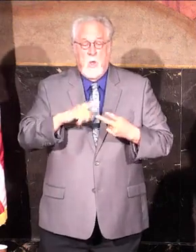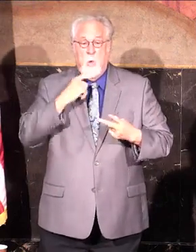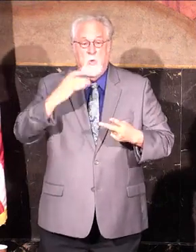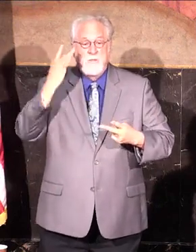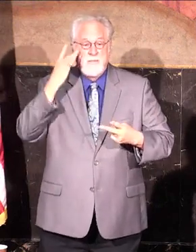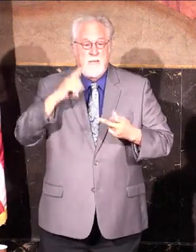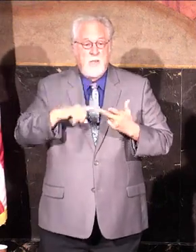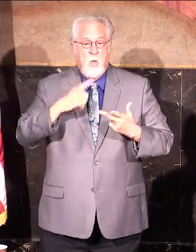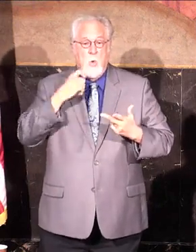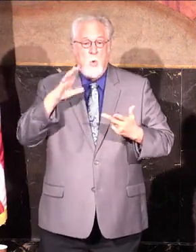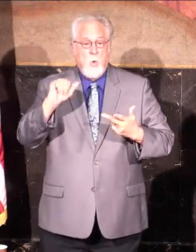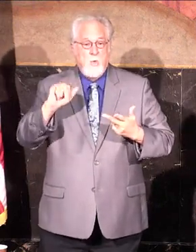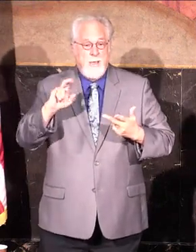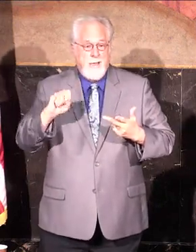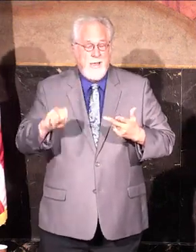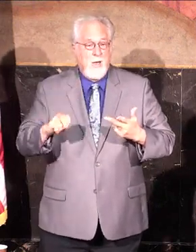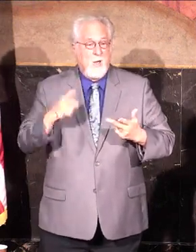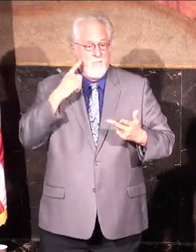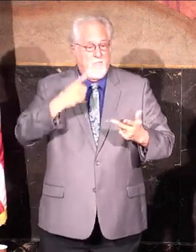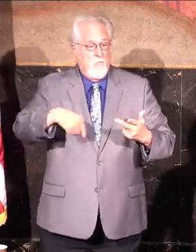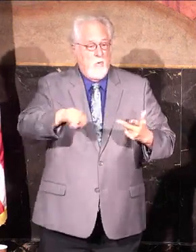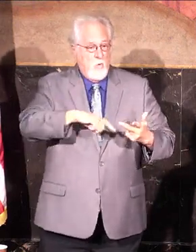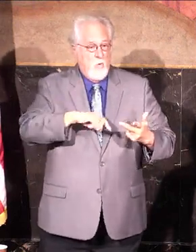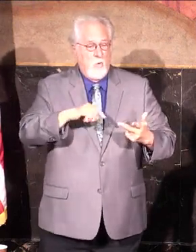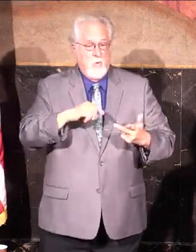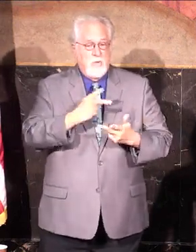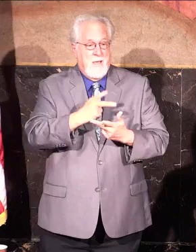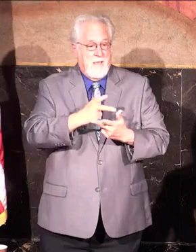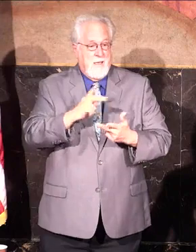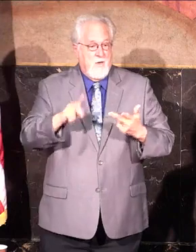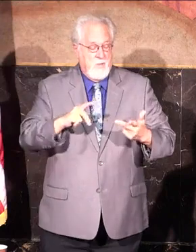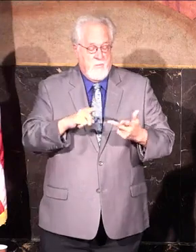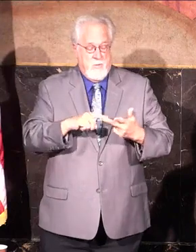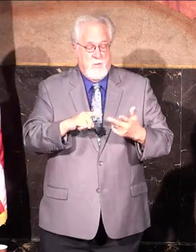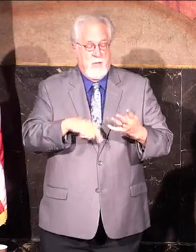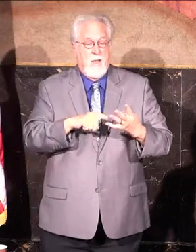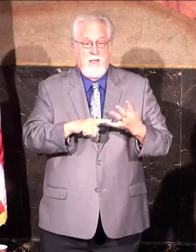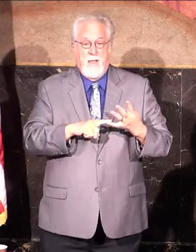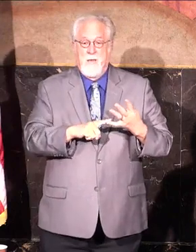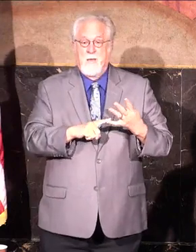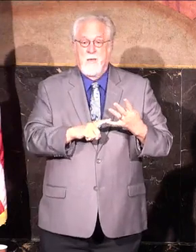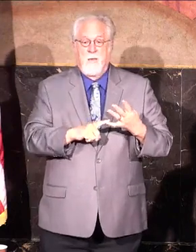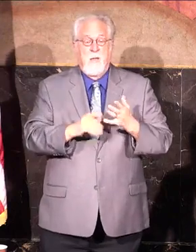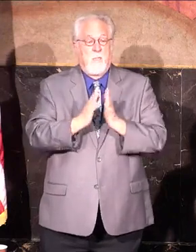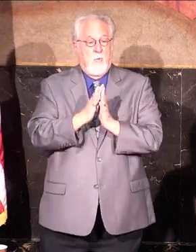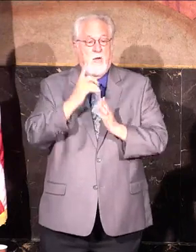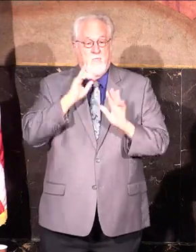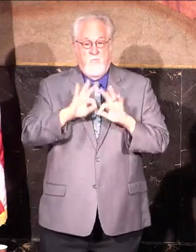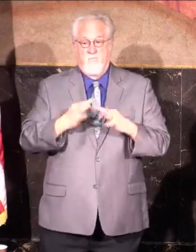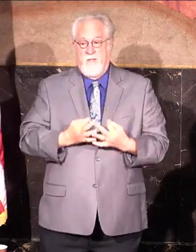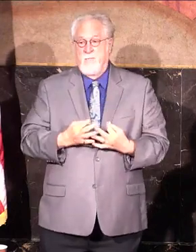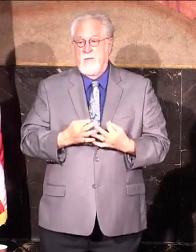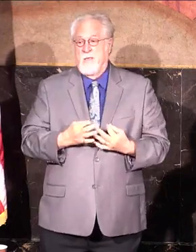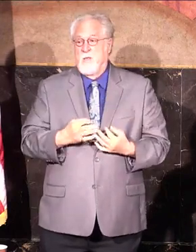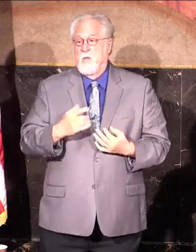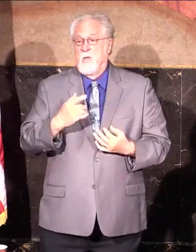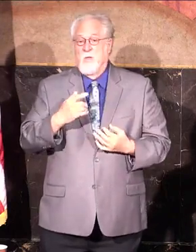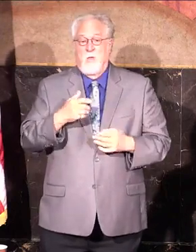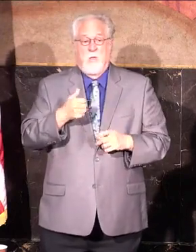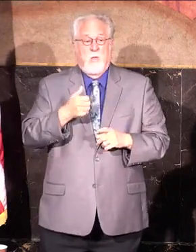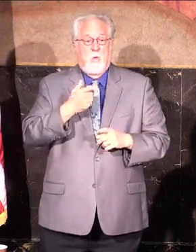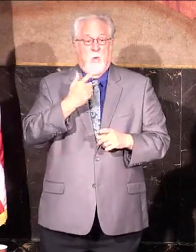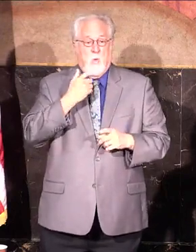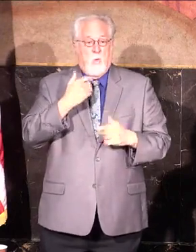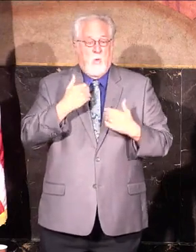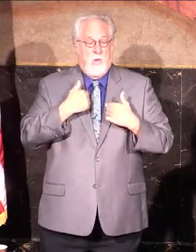sick, praying for those who care for those who are sick, and certainly praying for the families of those who have